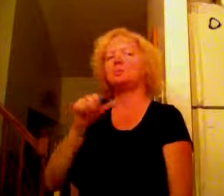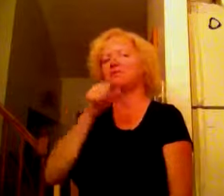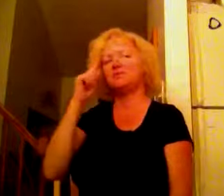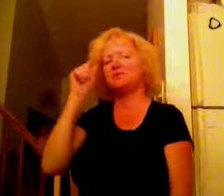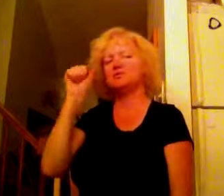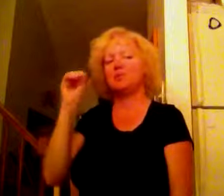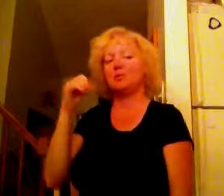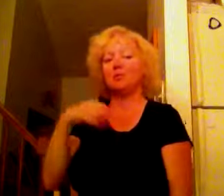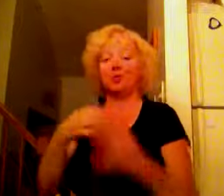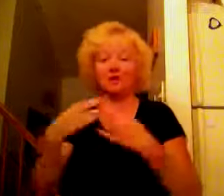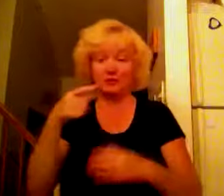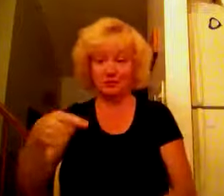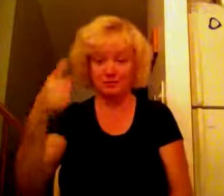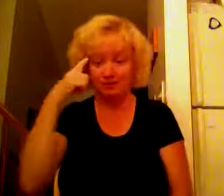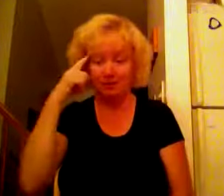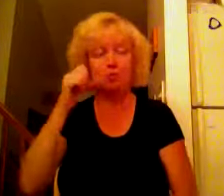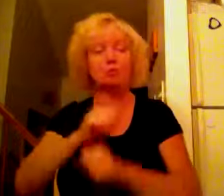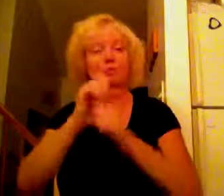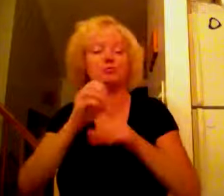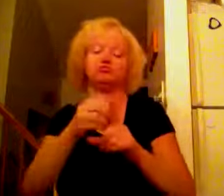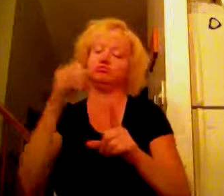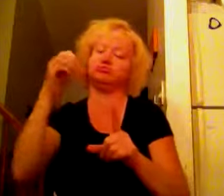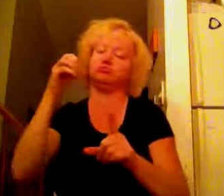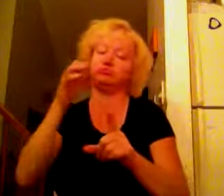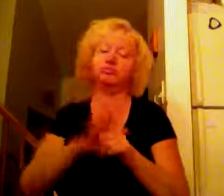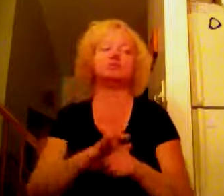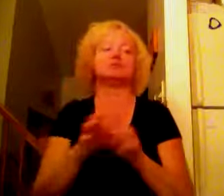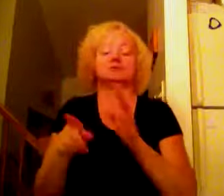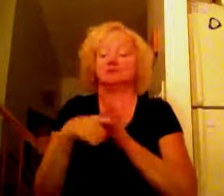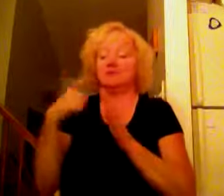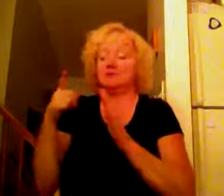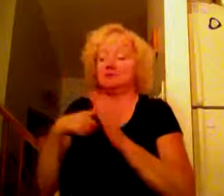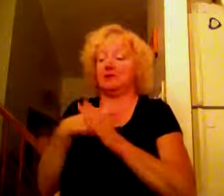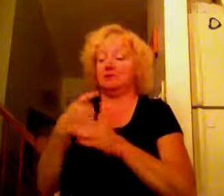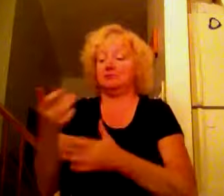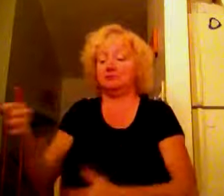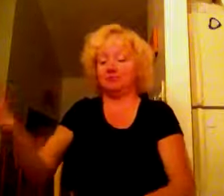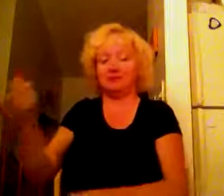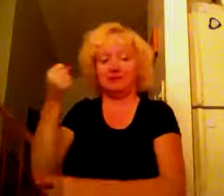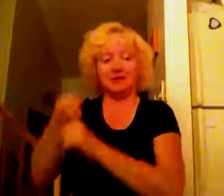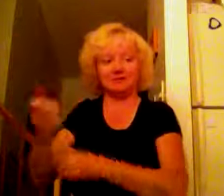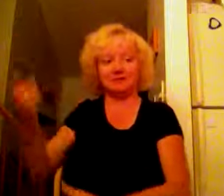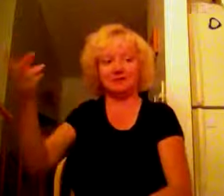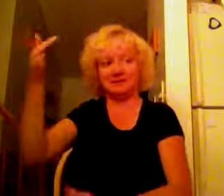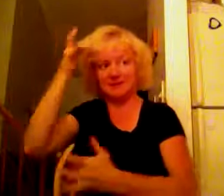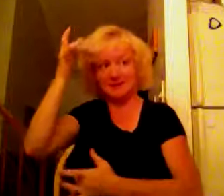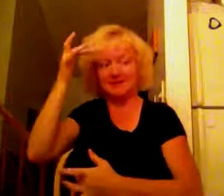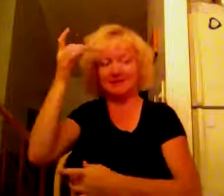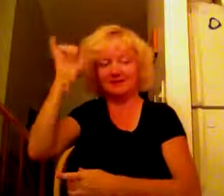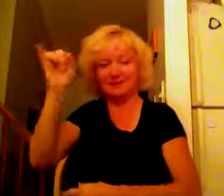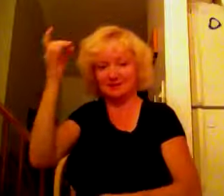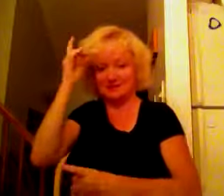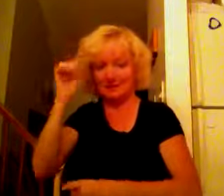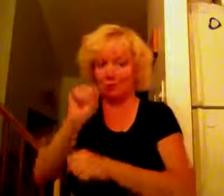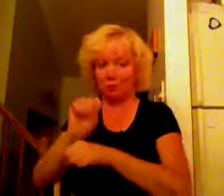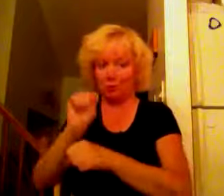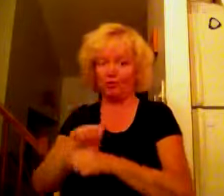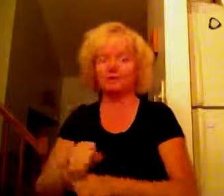Unlike what you may think, employees are exposed to, and in some cases contract, infectious diseases at work. While there are many different types of